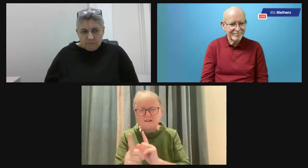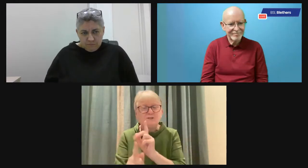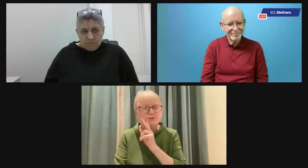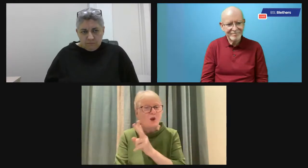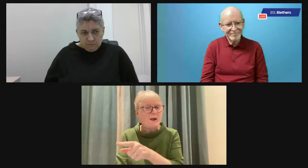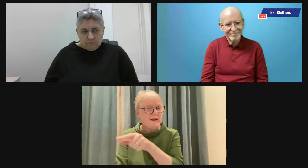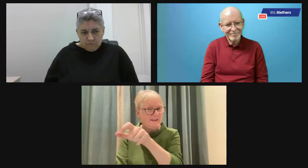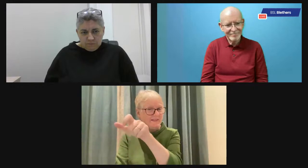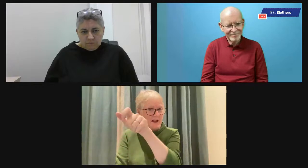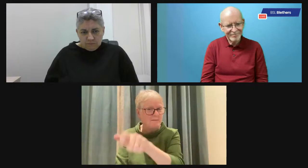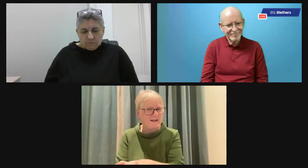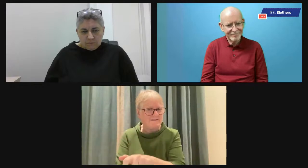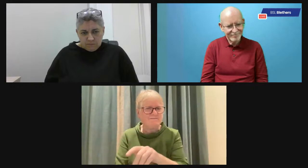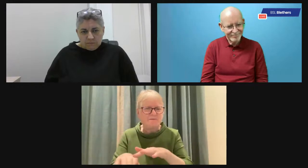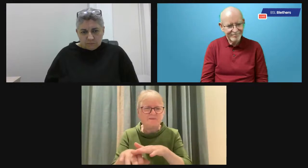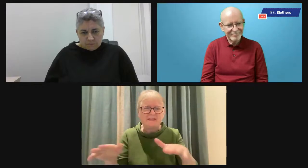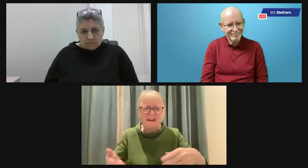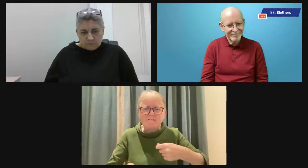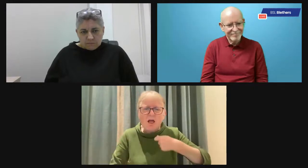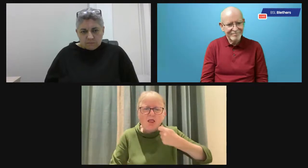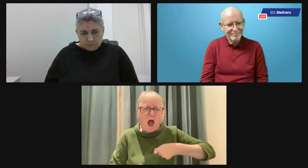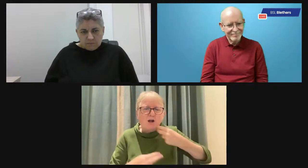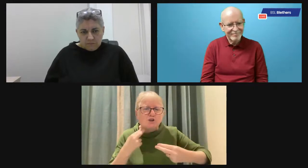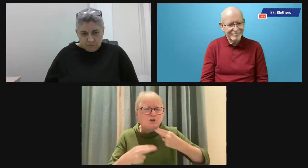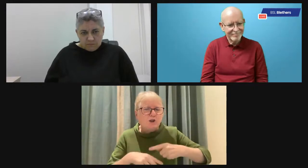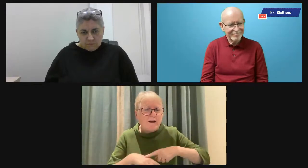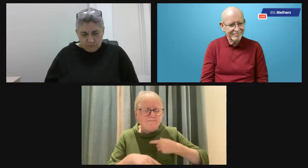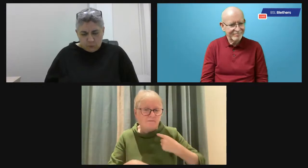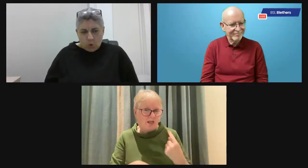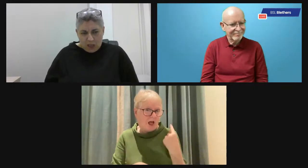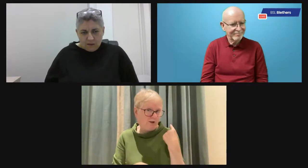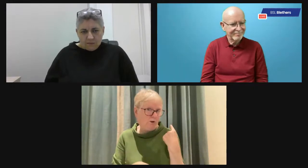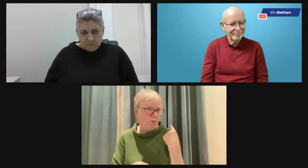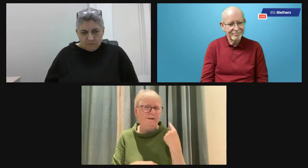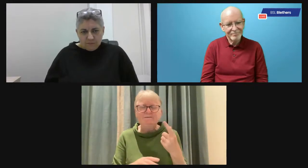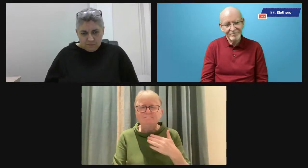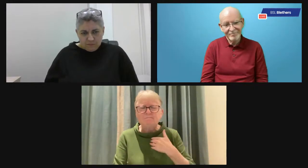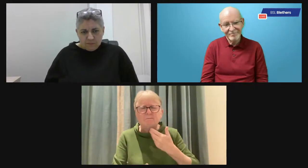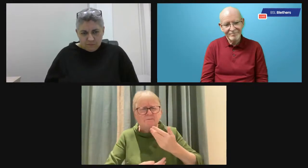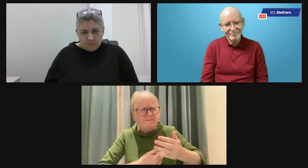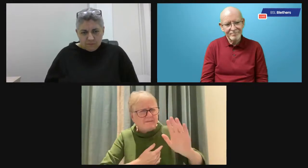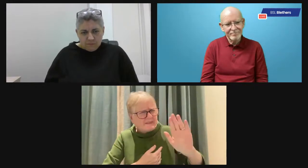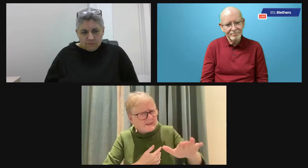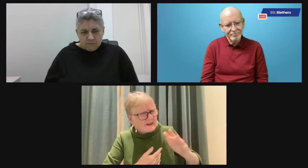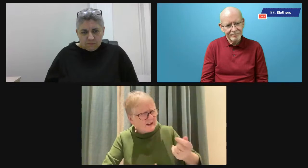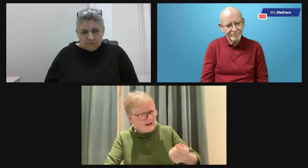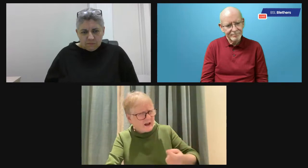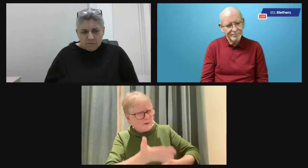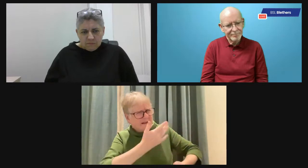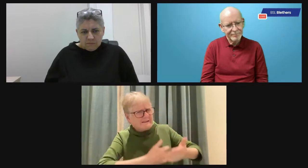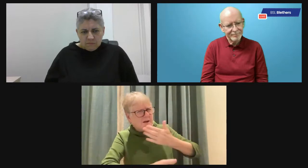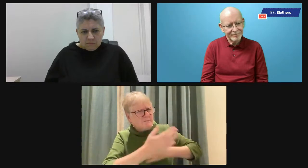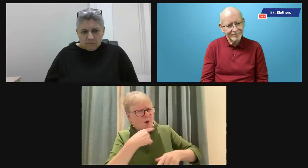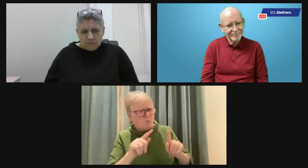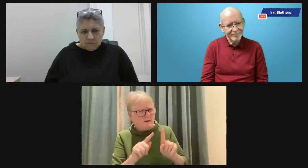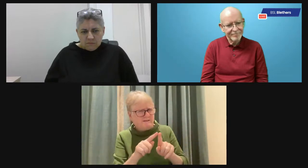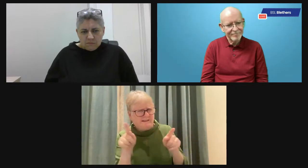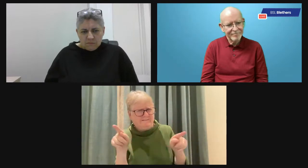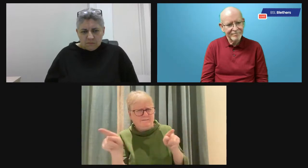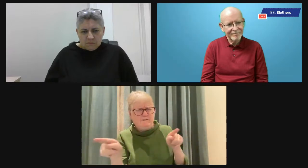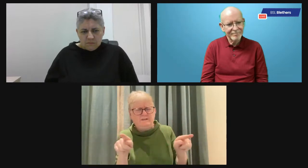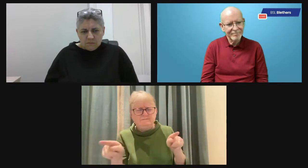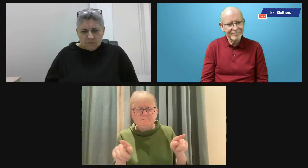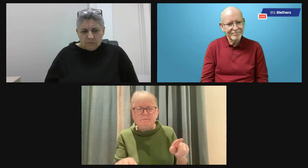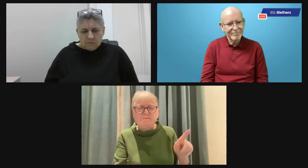teacher training. So I went along to that person. We had lunch together just last week. And I said,